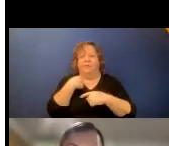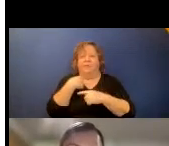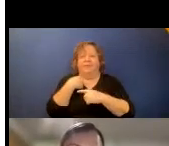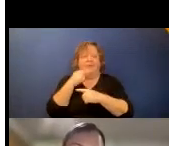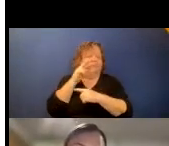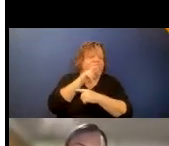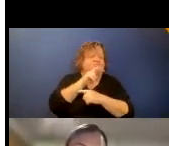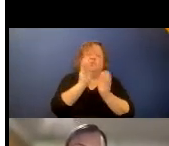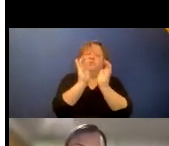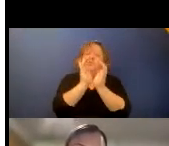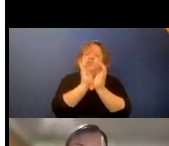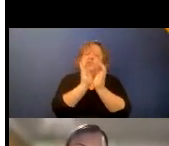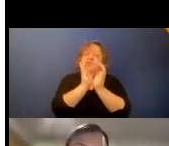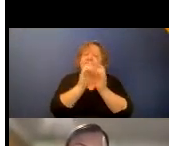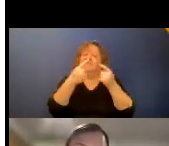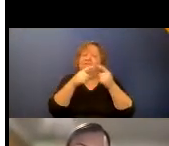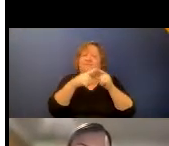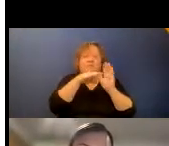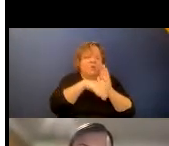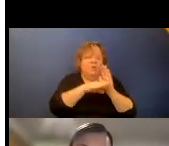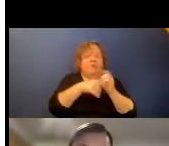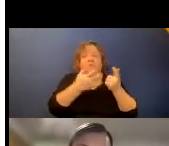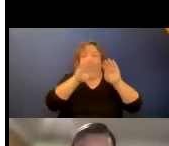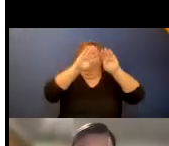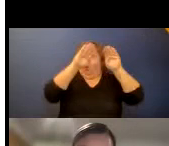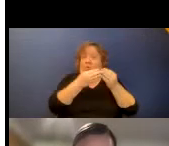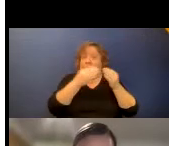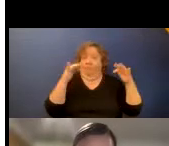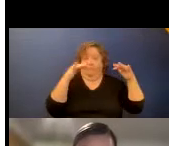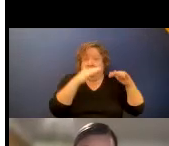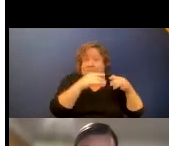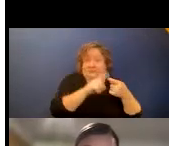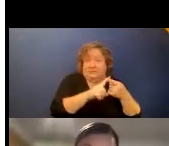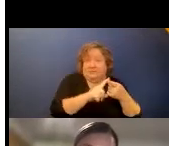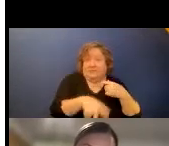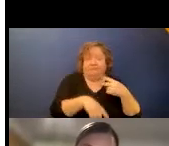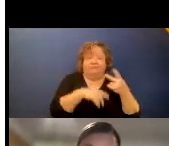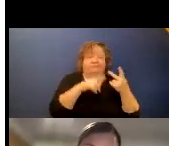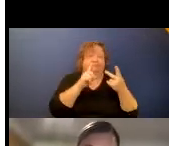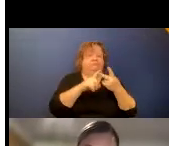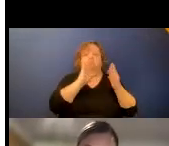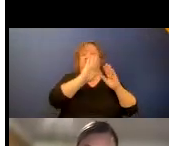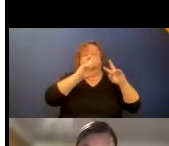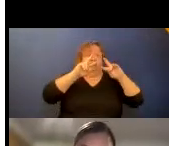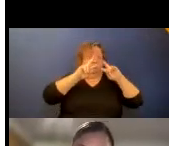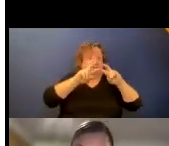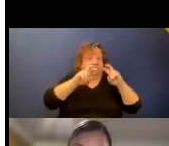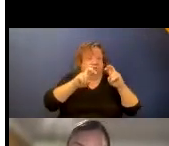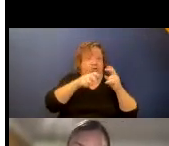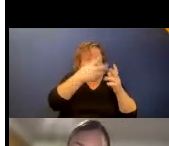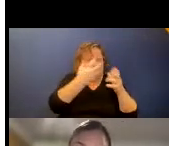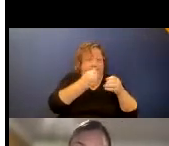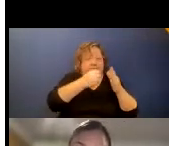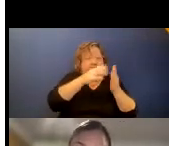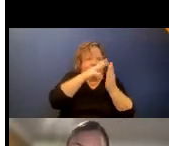level. They've also done an evidence review, as I mentioned earlier, to identify certain gaps to really kind of trigger